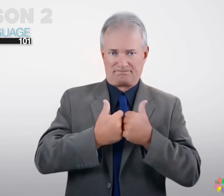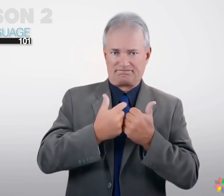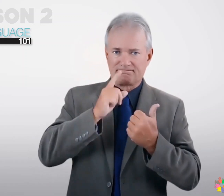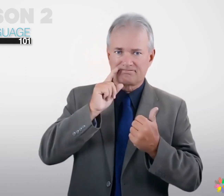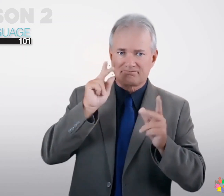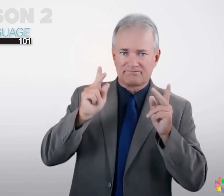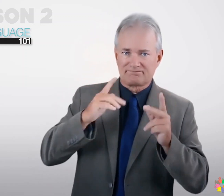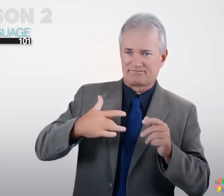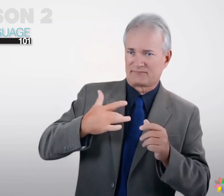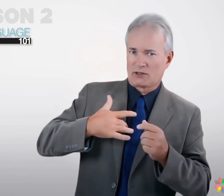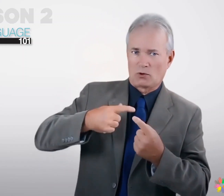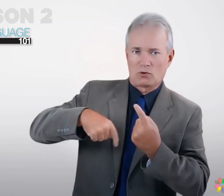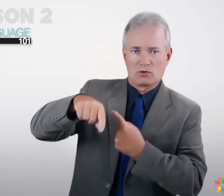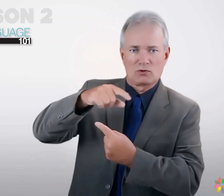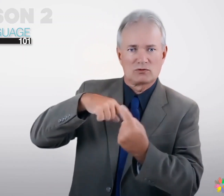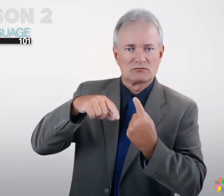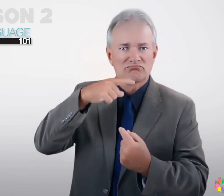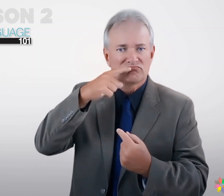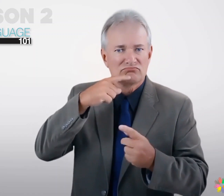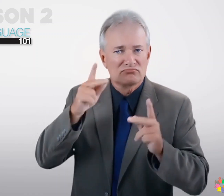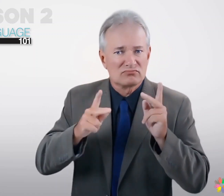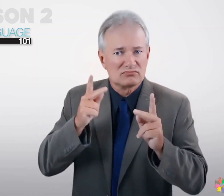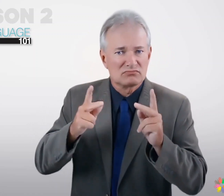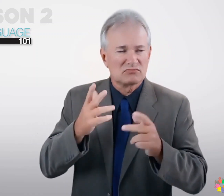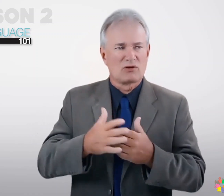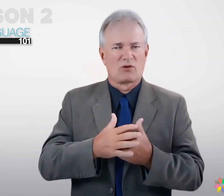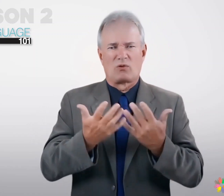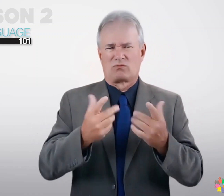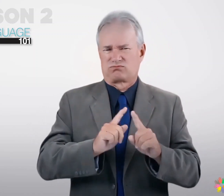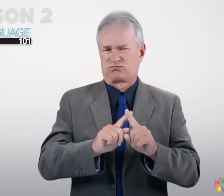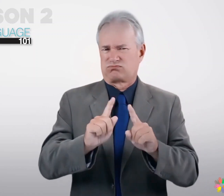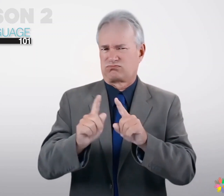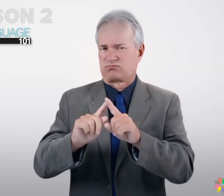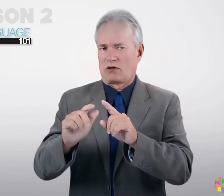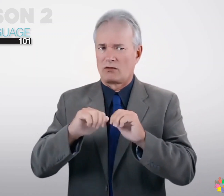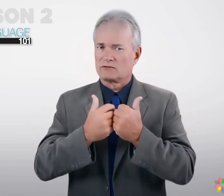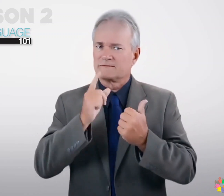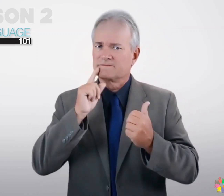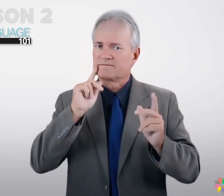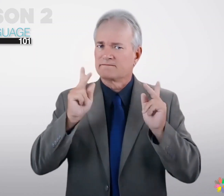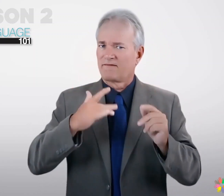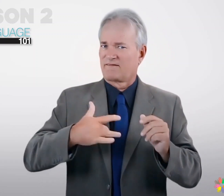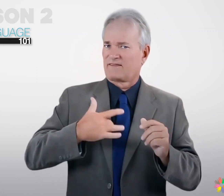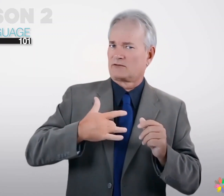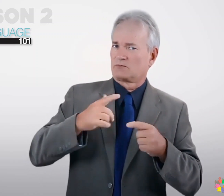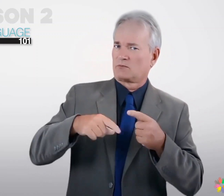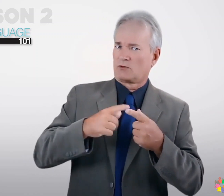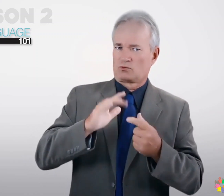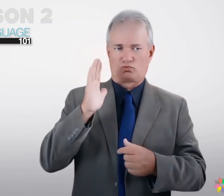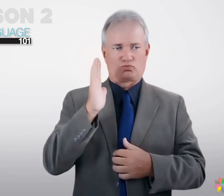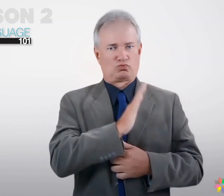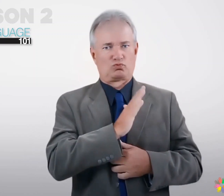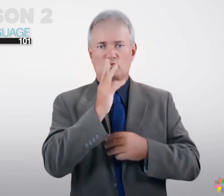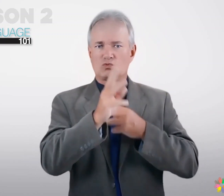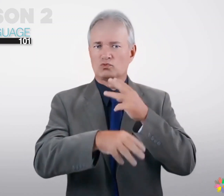or maybe they talk about how they feel around hearing people. There's many different topics that artists express